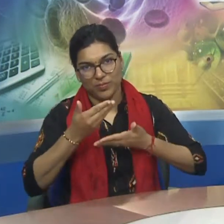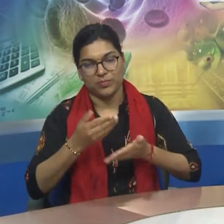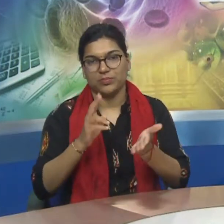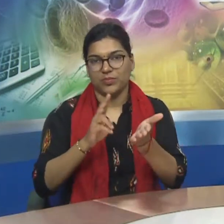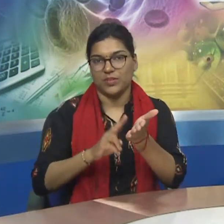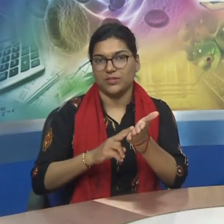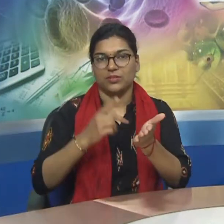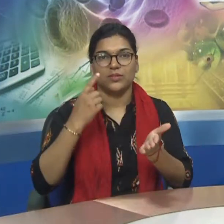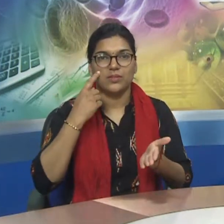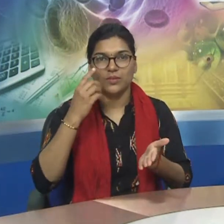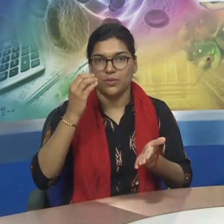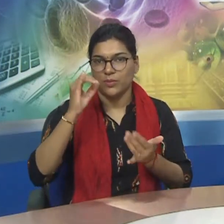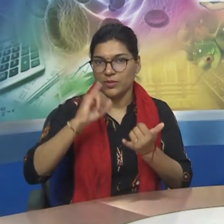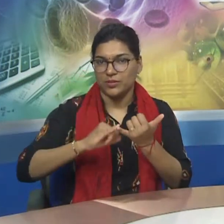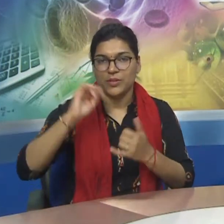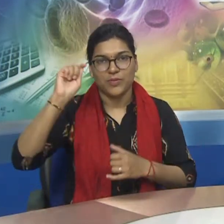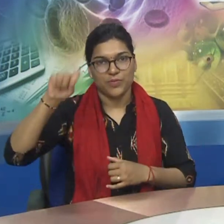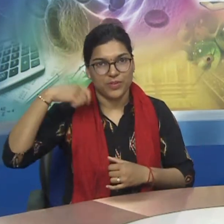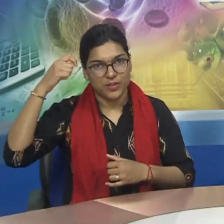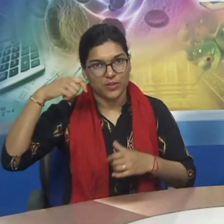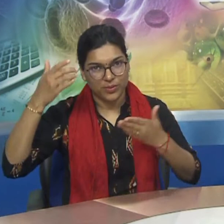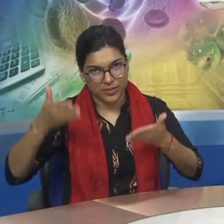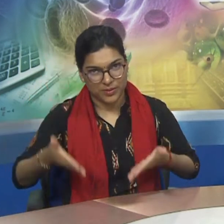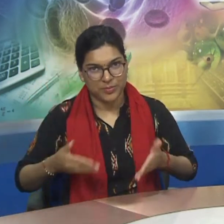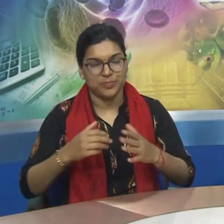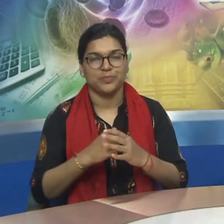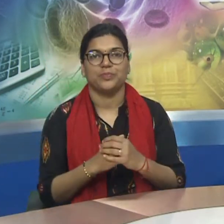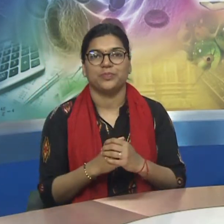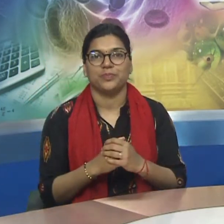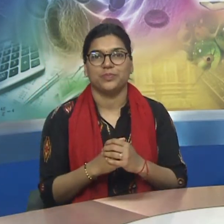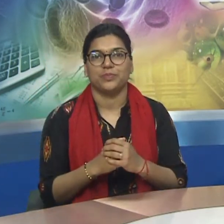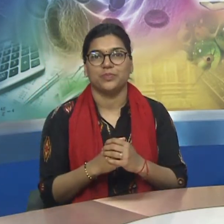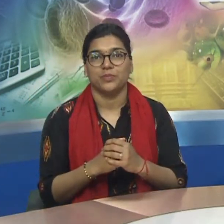Welcome you all in this educational video of NIOS.